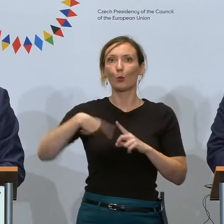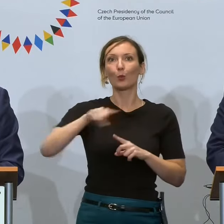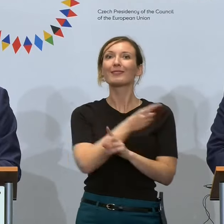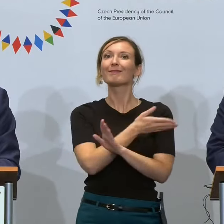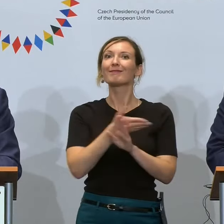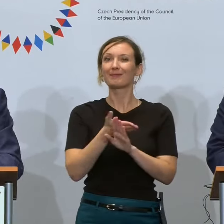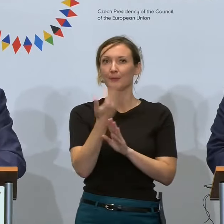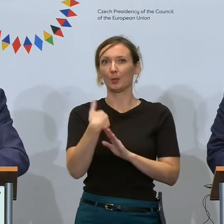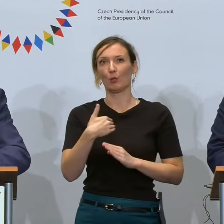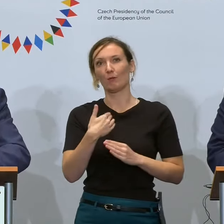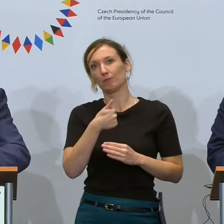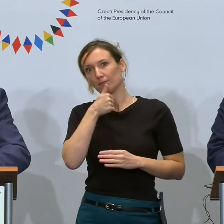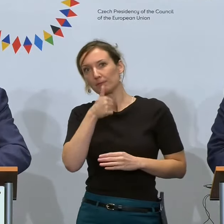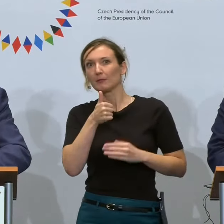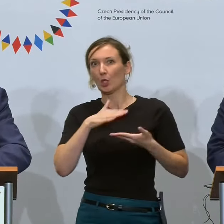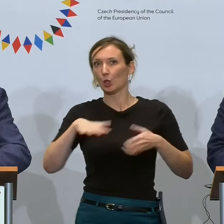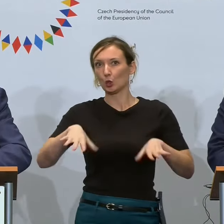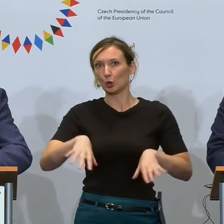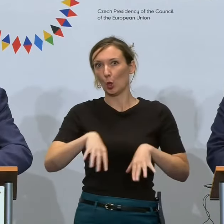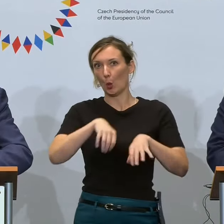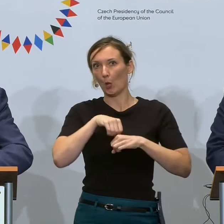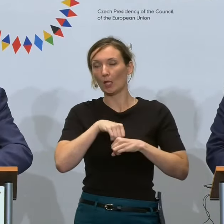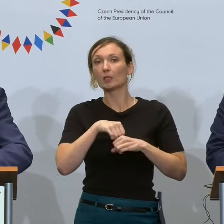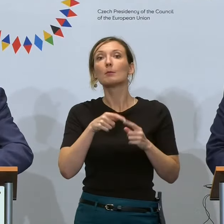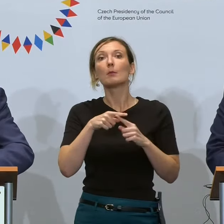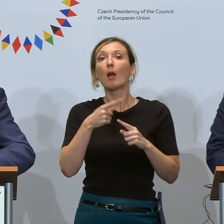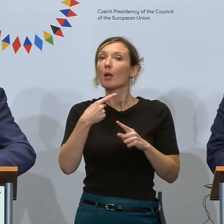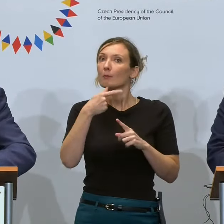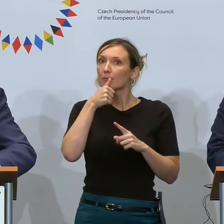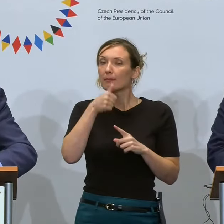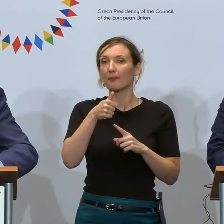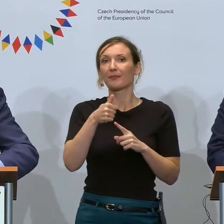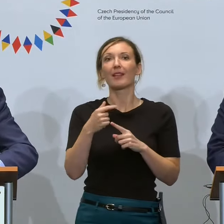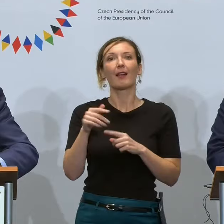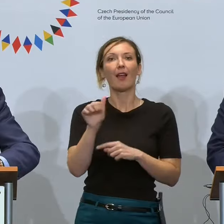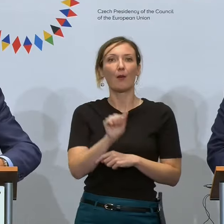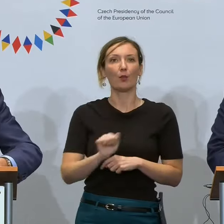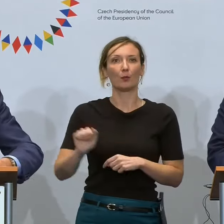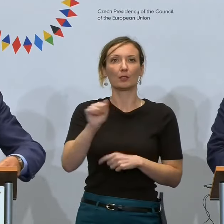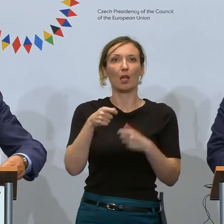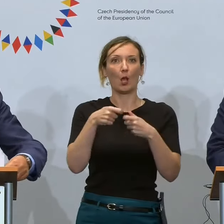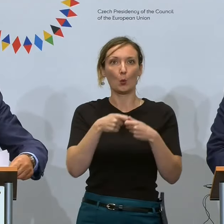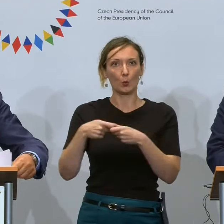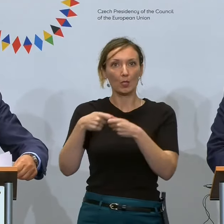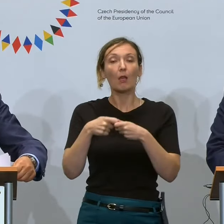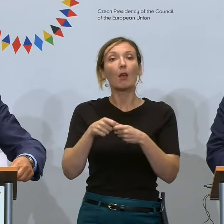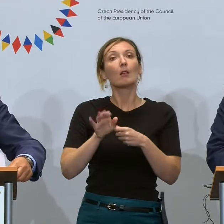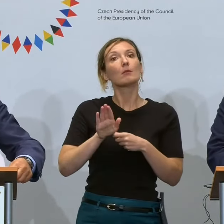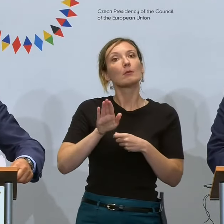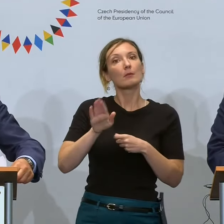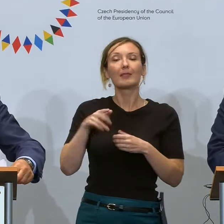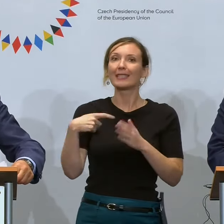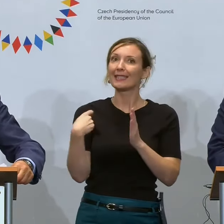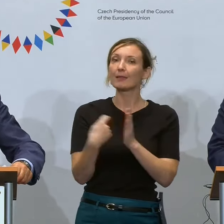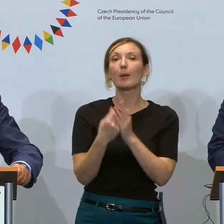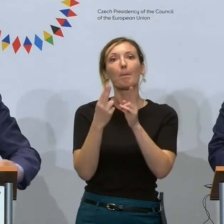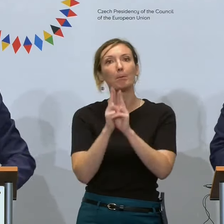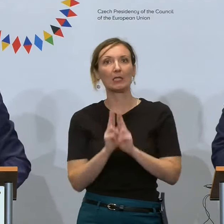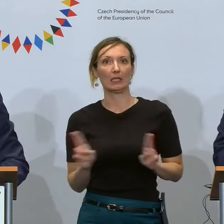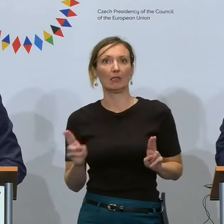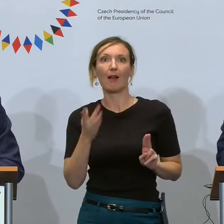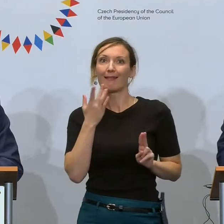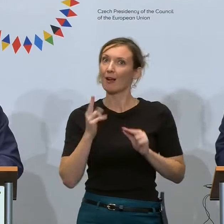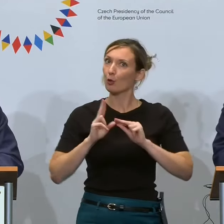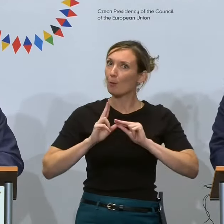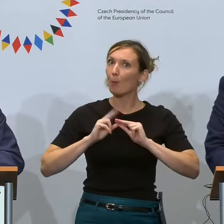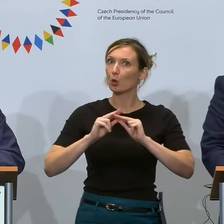the work on the sustainability of the European Peace Facility in order to be able to